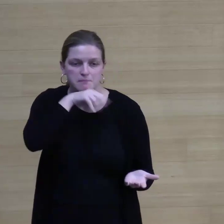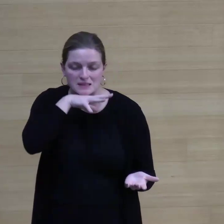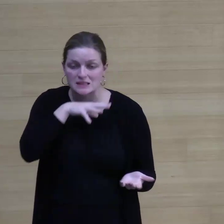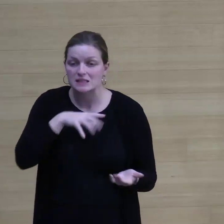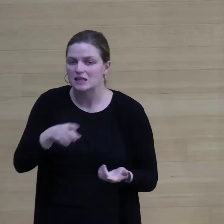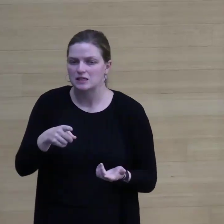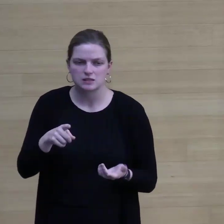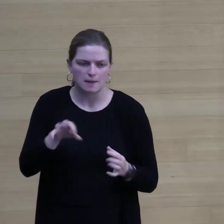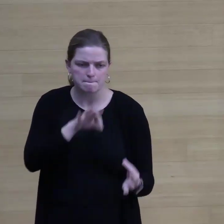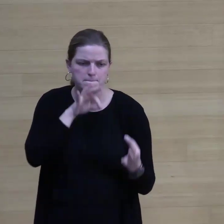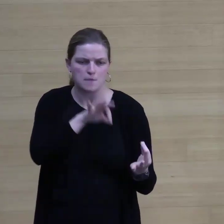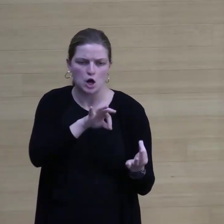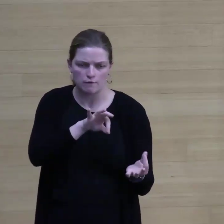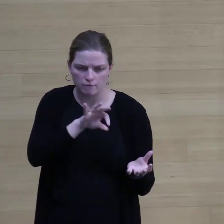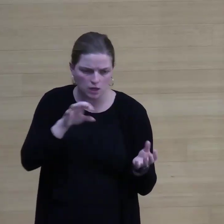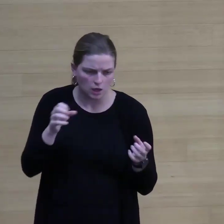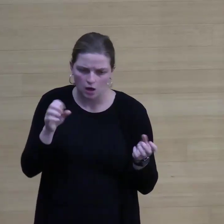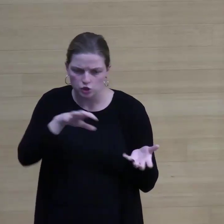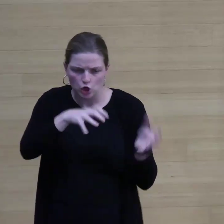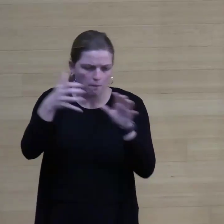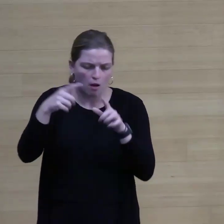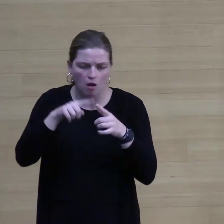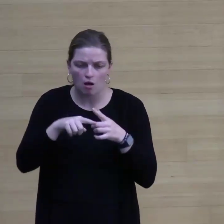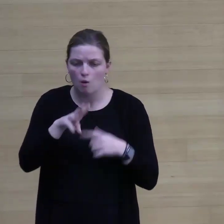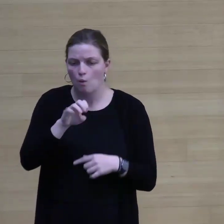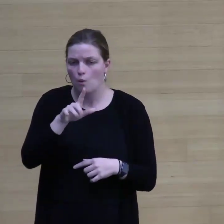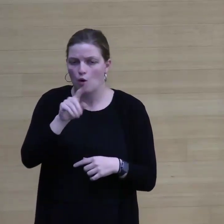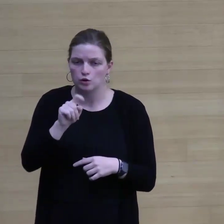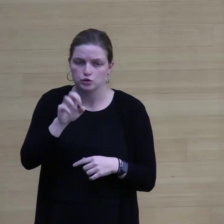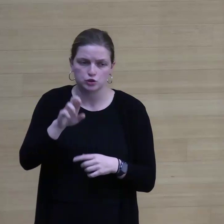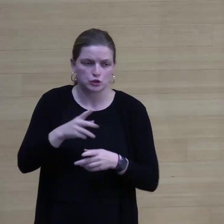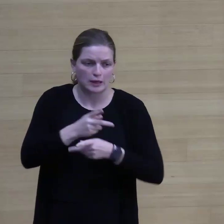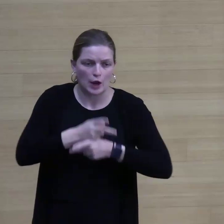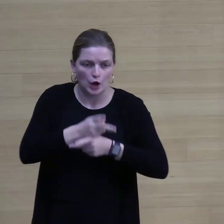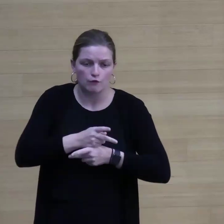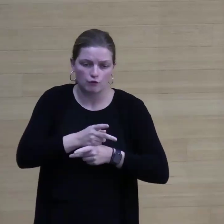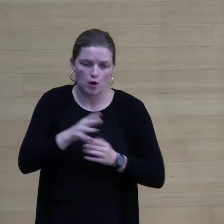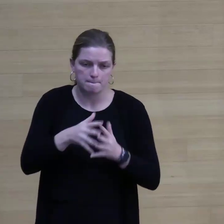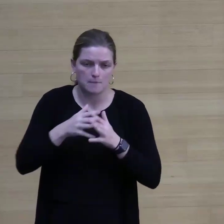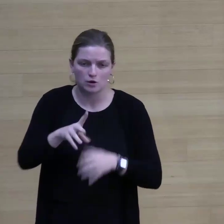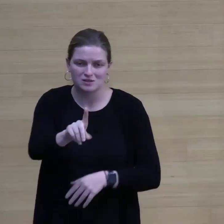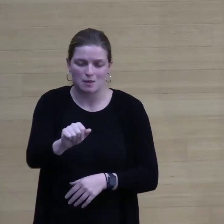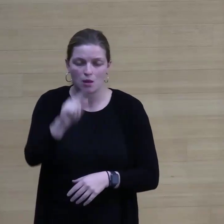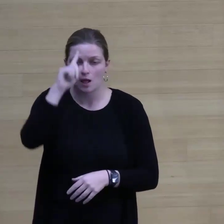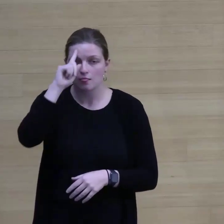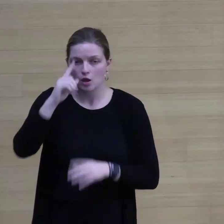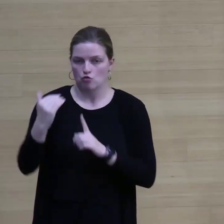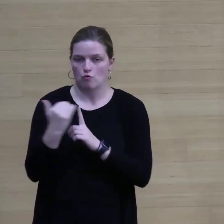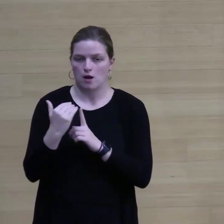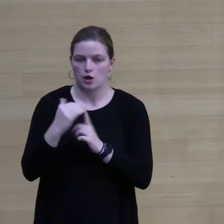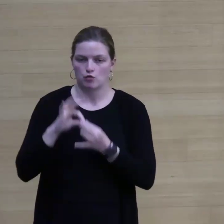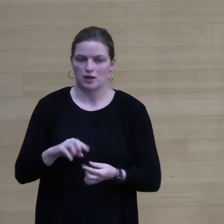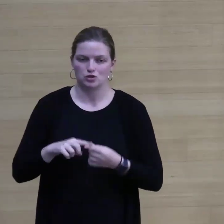A Perfect Turmoil. Walter Fernald and the Struggle to Care for America's Disabled. And I think a reminder about